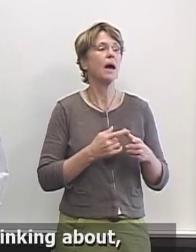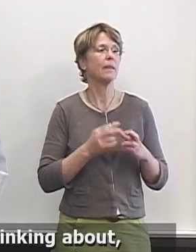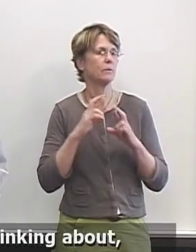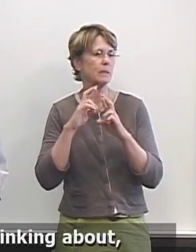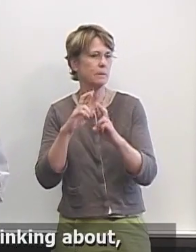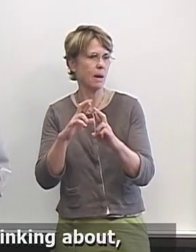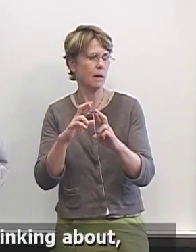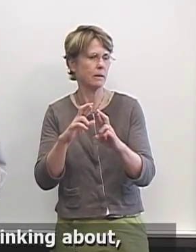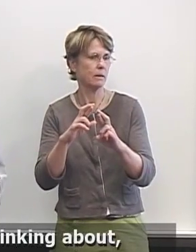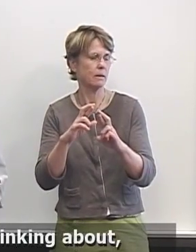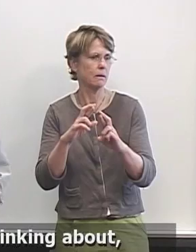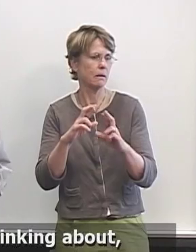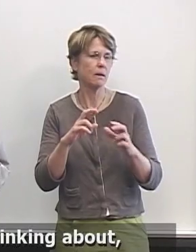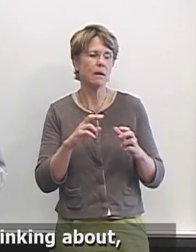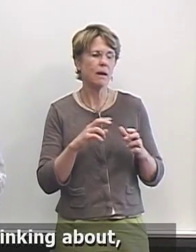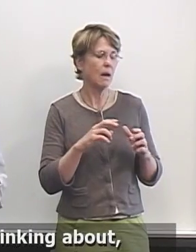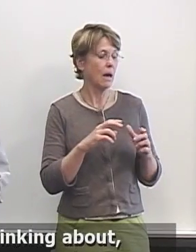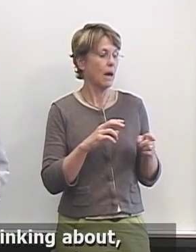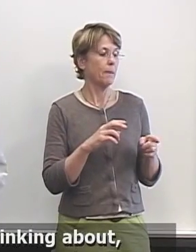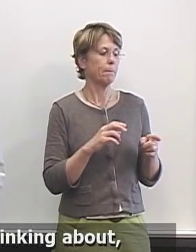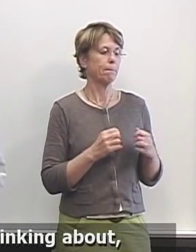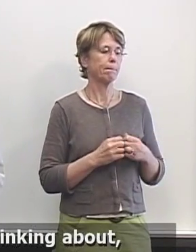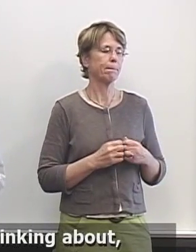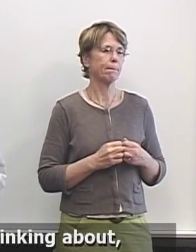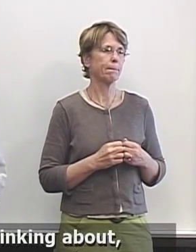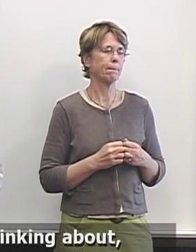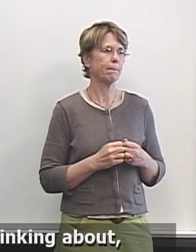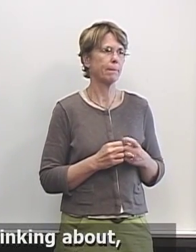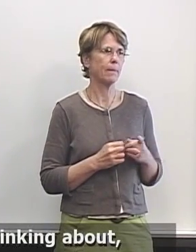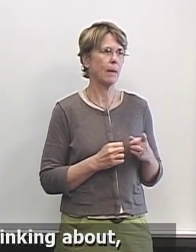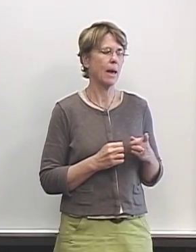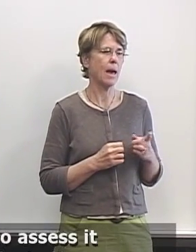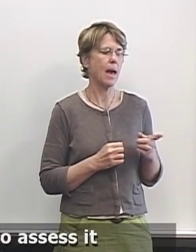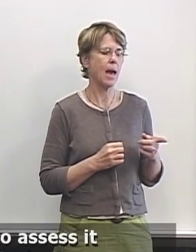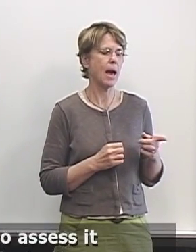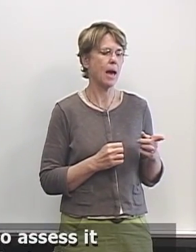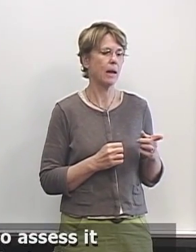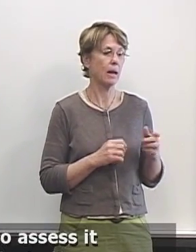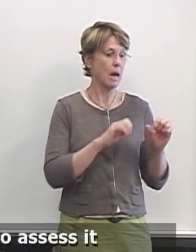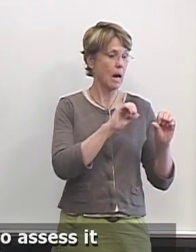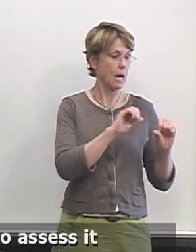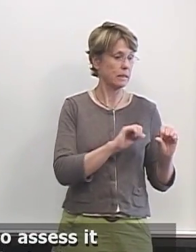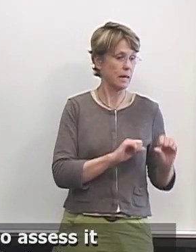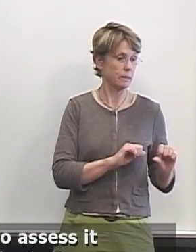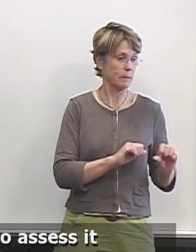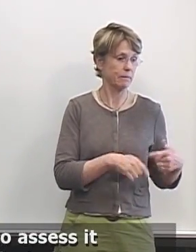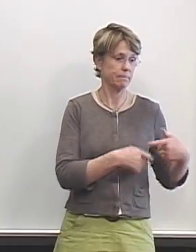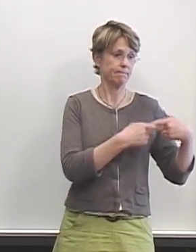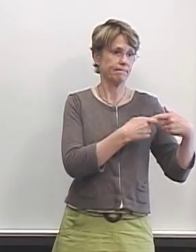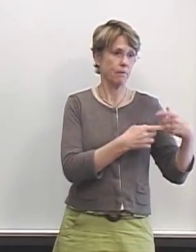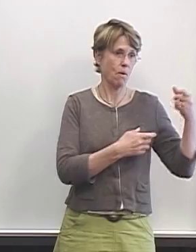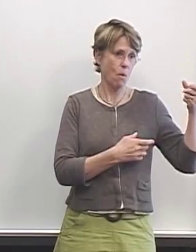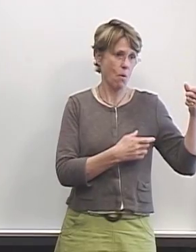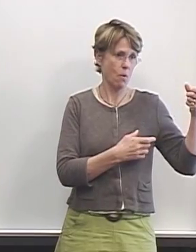without thinking about, for the moment, having to assess it or evaluate it.